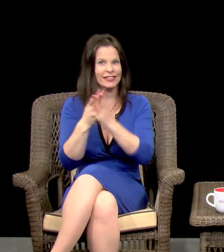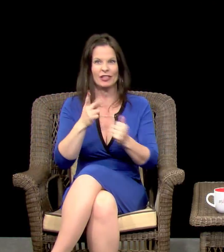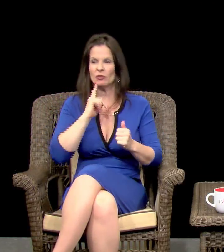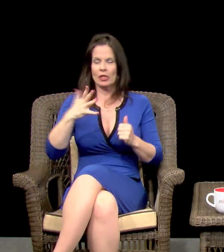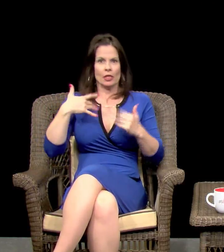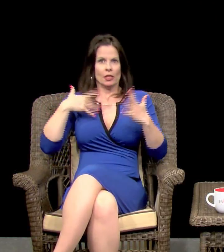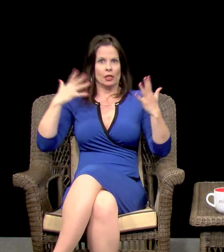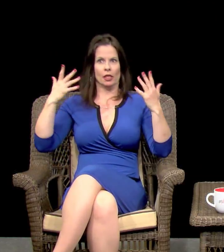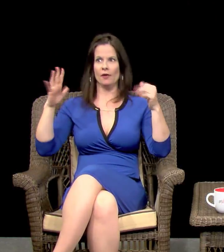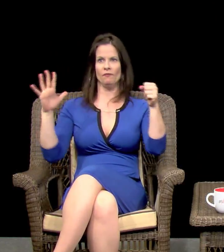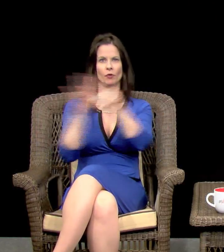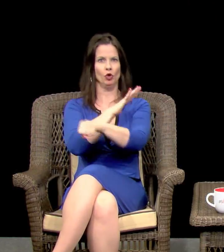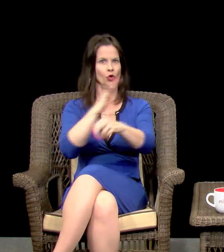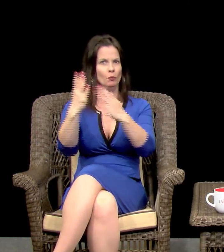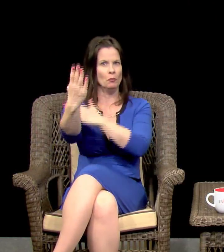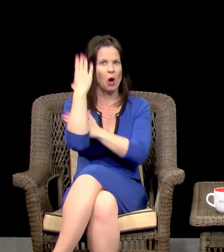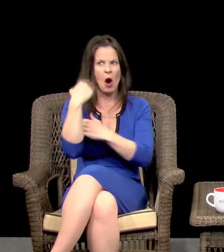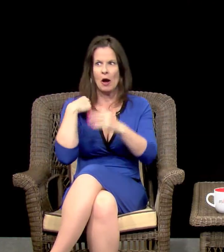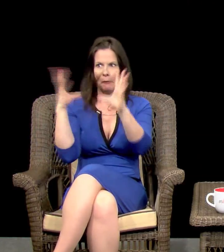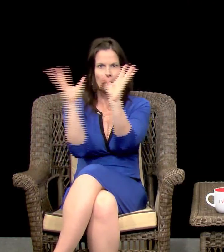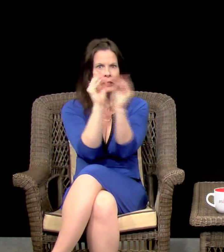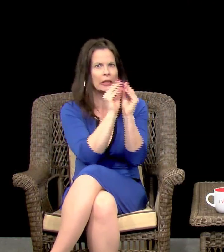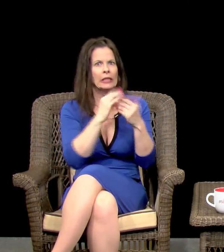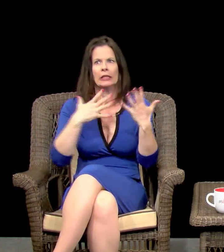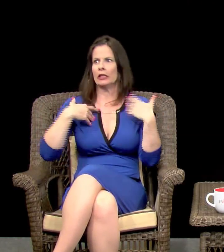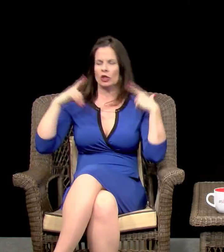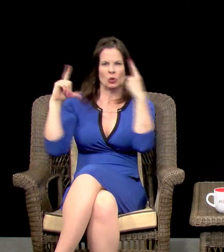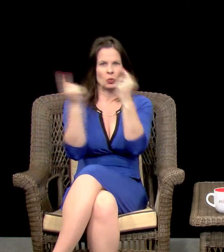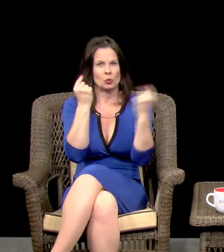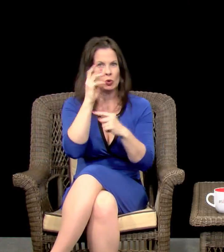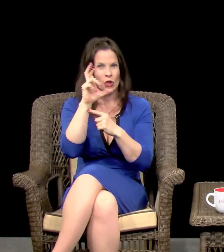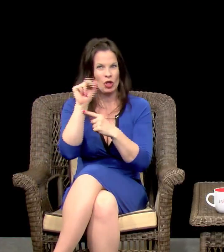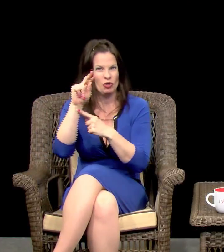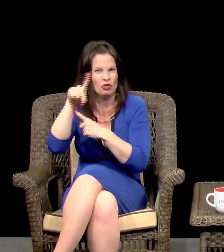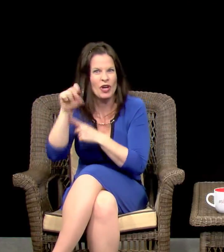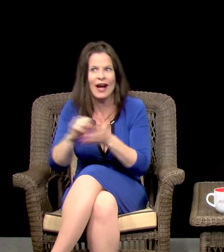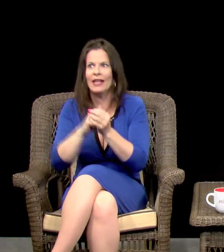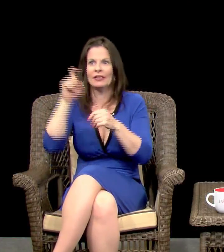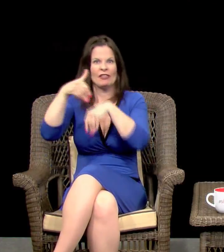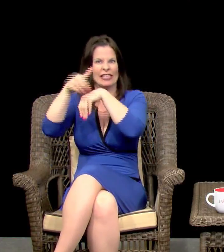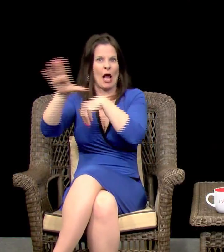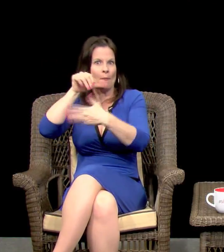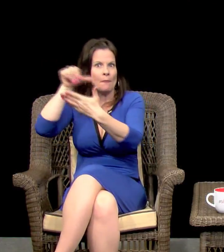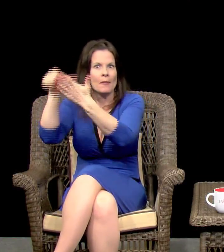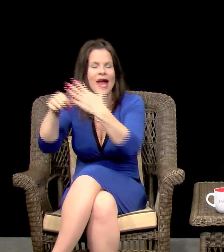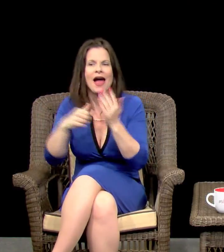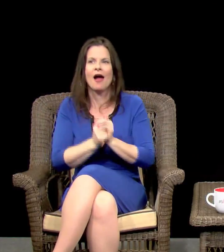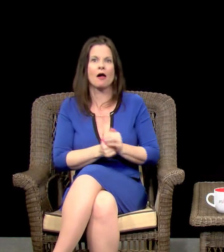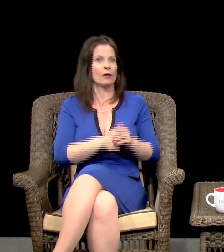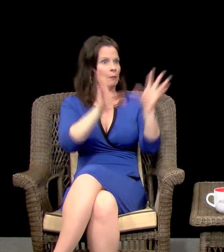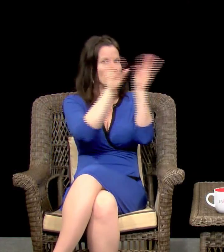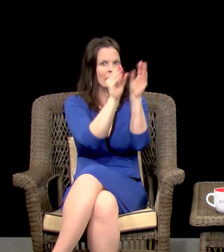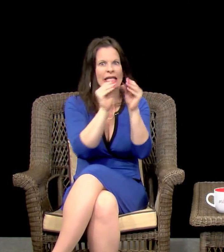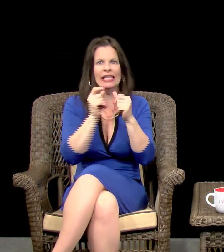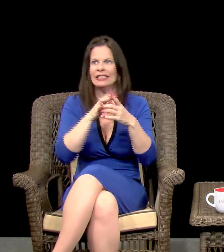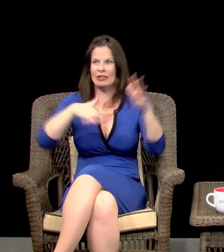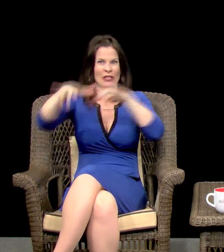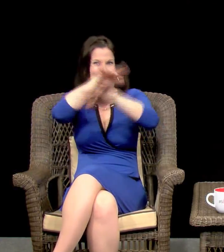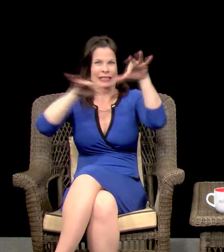day. I can tell you I had a full morning of meetings. I had to run errands. I had to send mail. I had